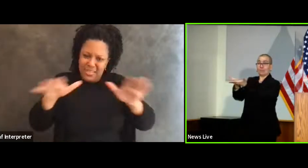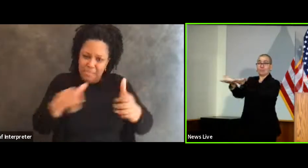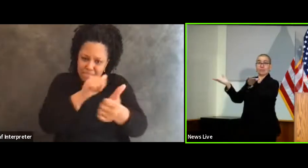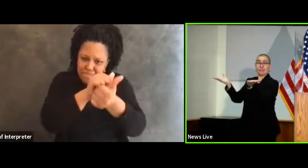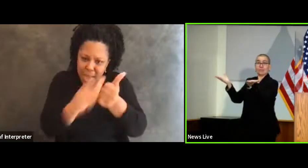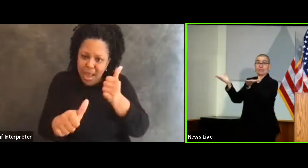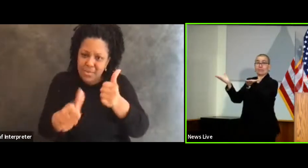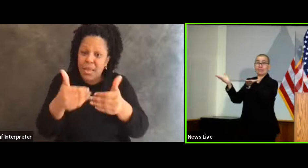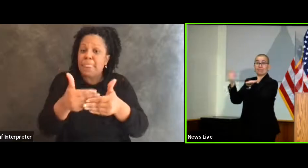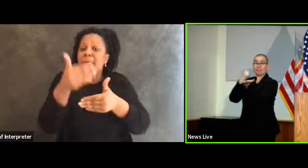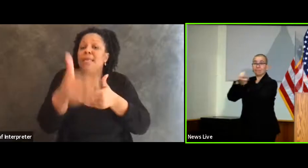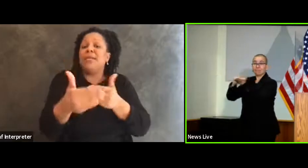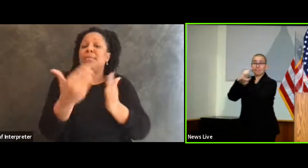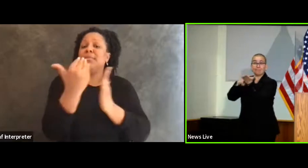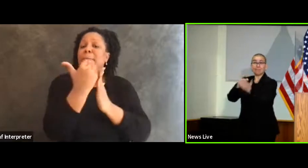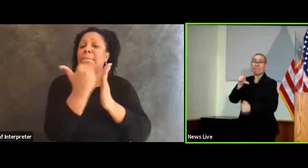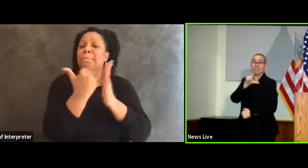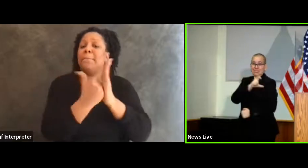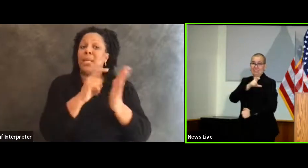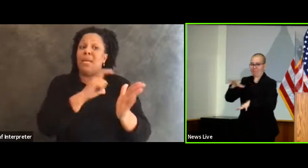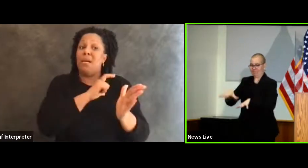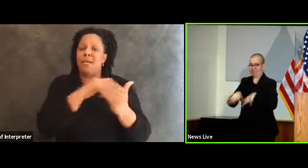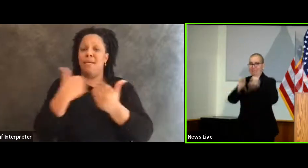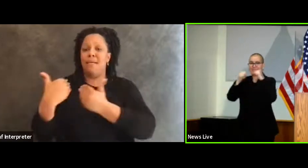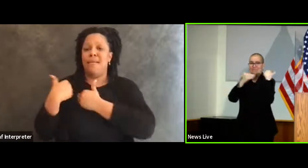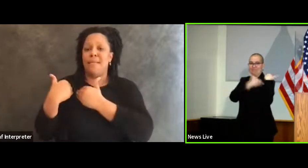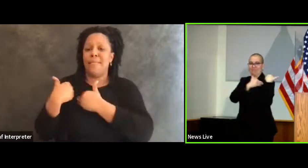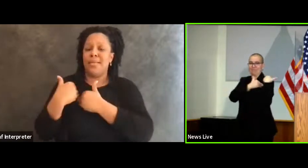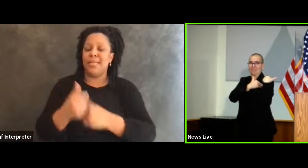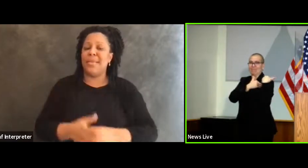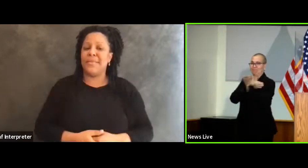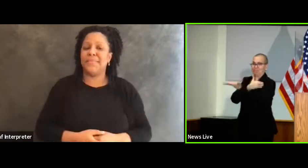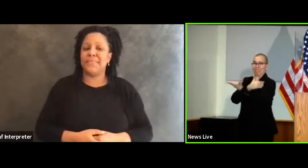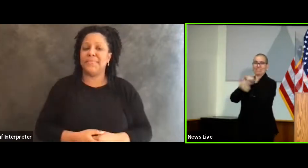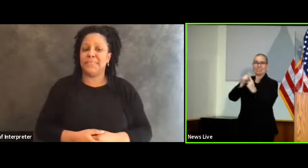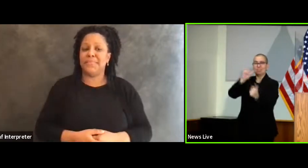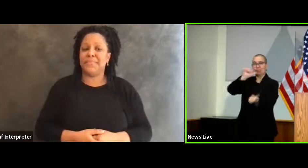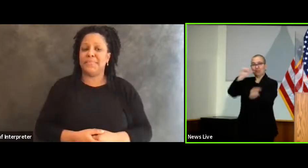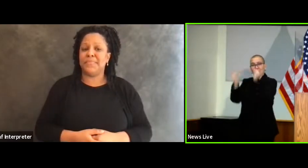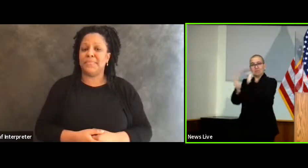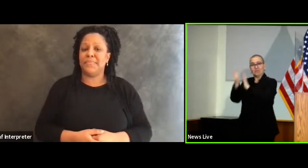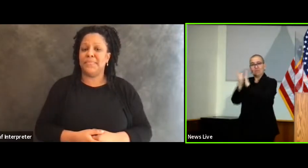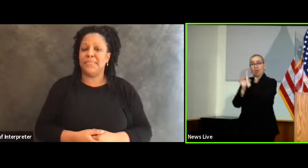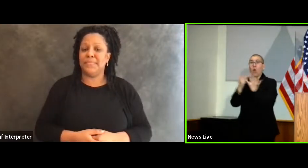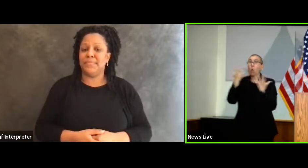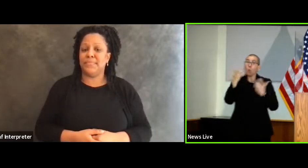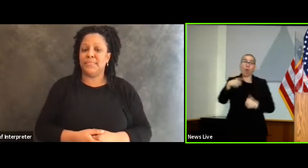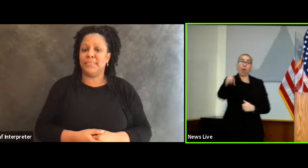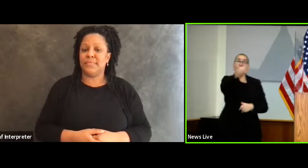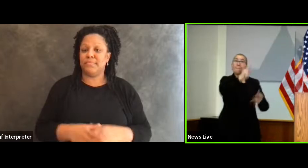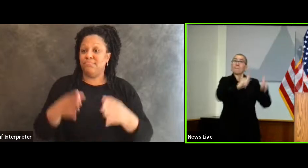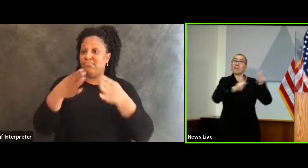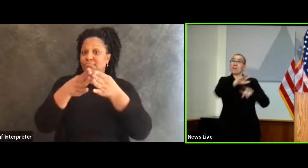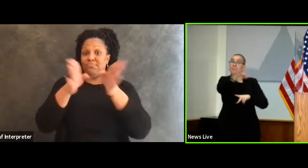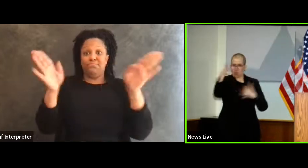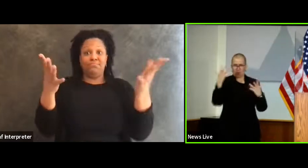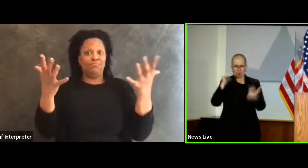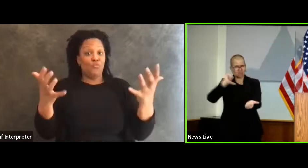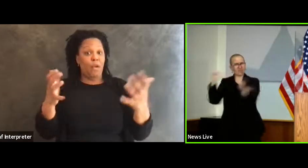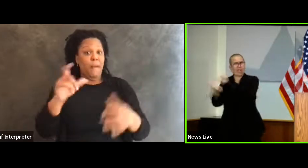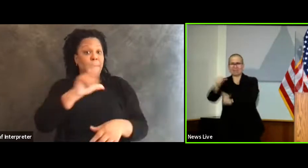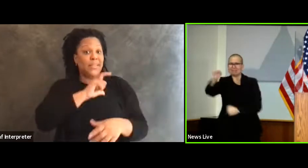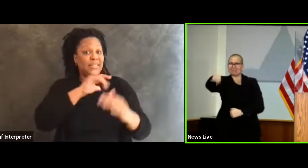accountability legislation. The public wants police reform, and it wants police to be